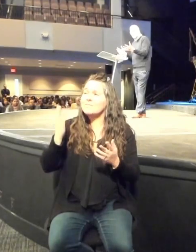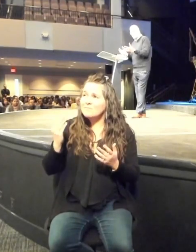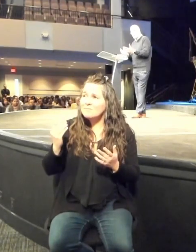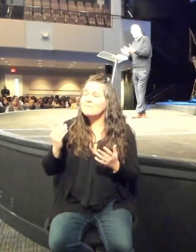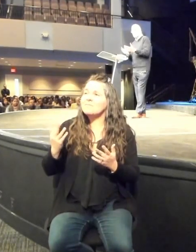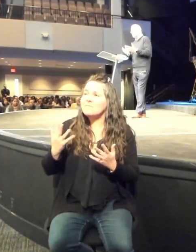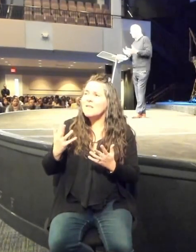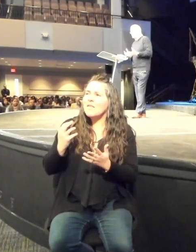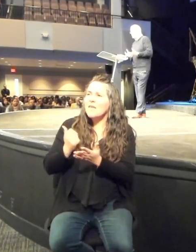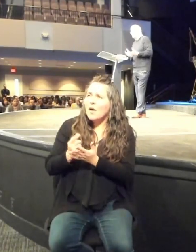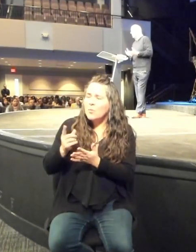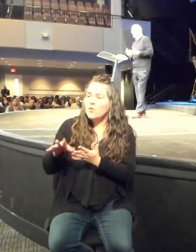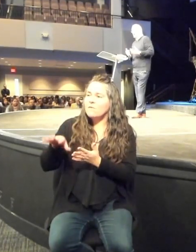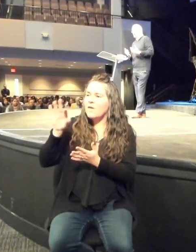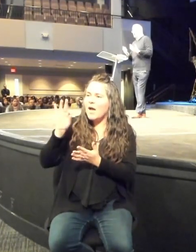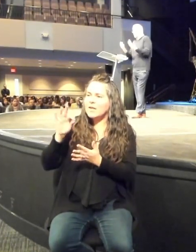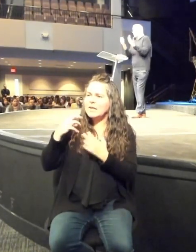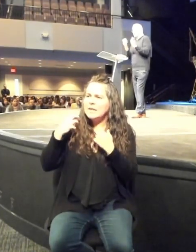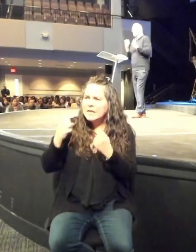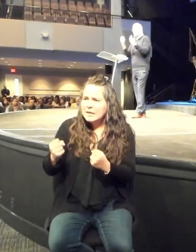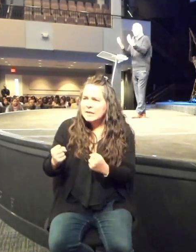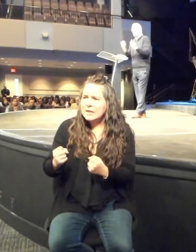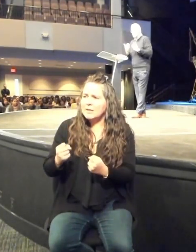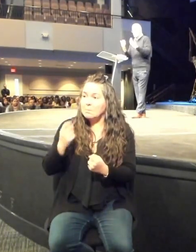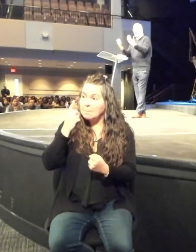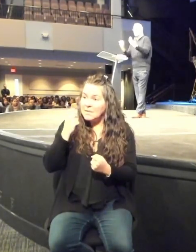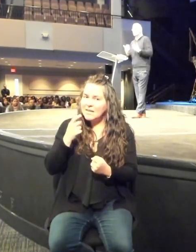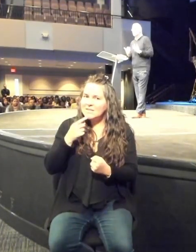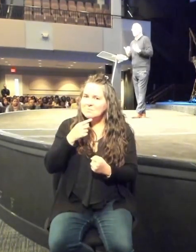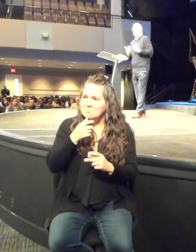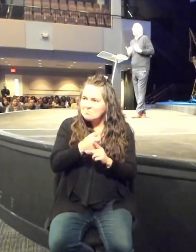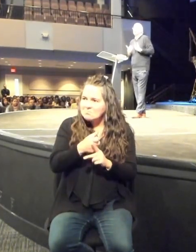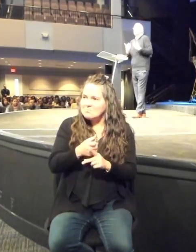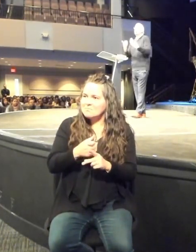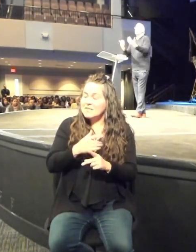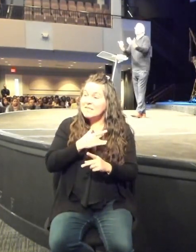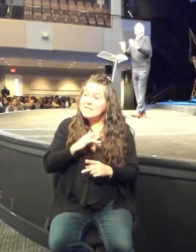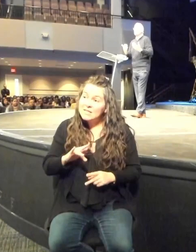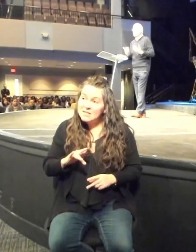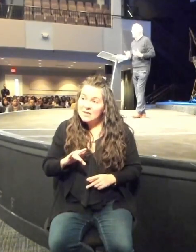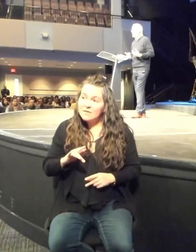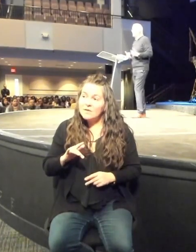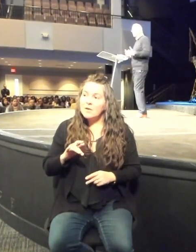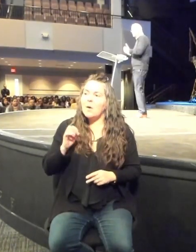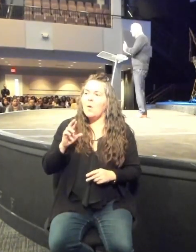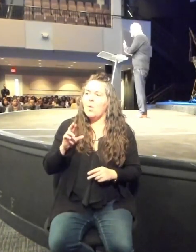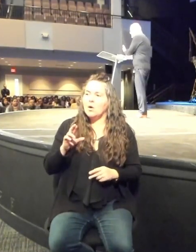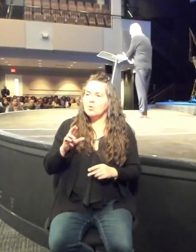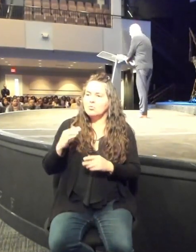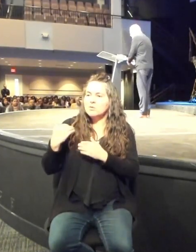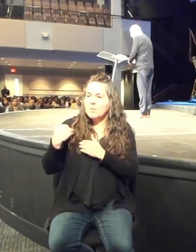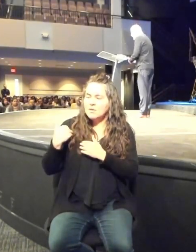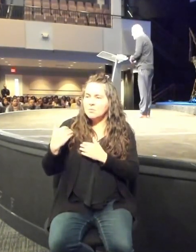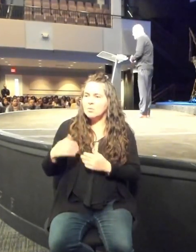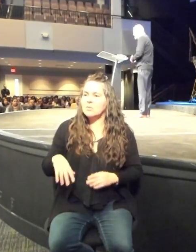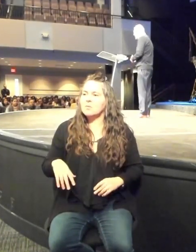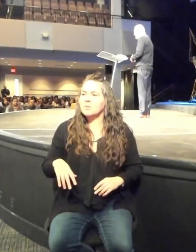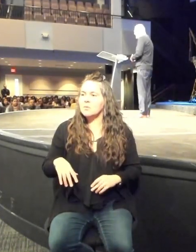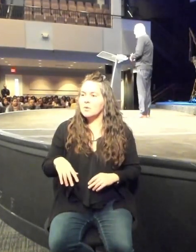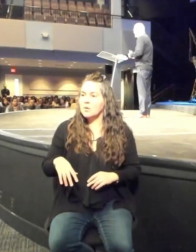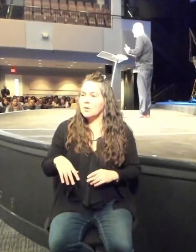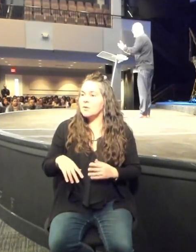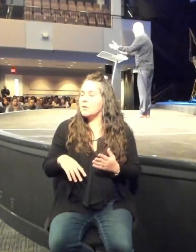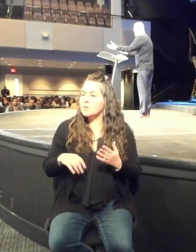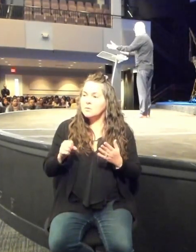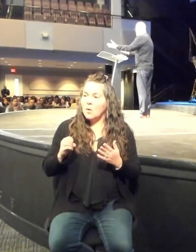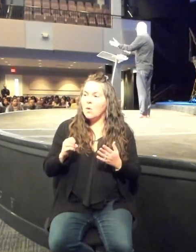and restoration internally because they are sensitive or responsive. They have a tenderness in the moment of your own tenderness and weakness.